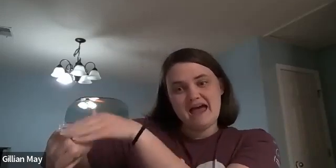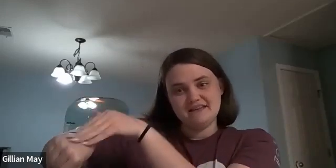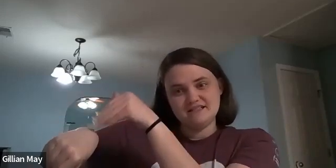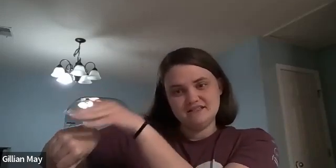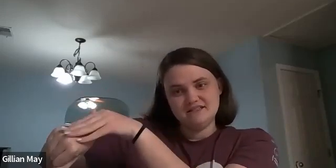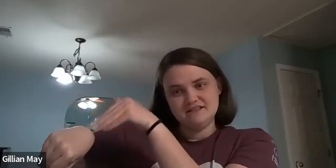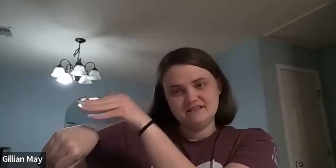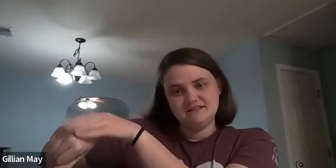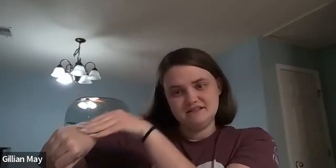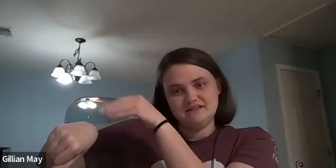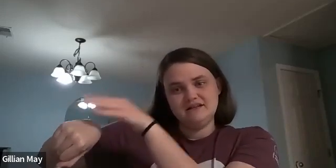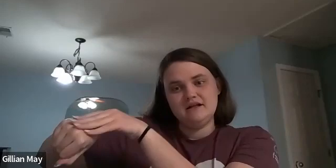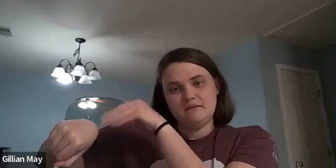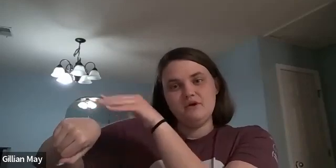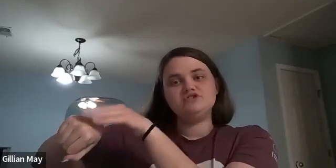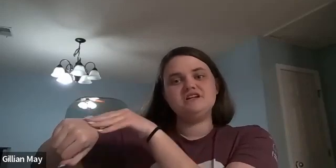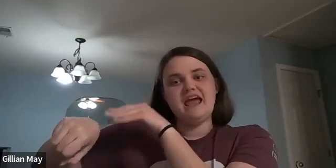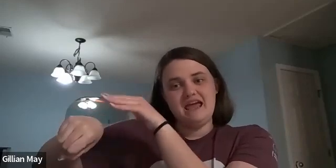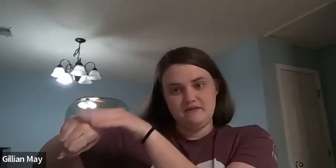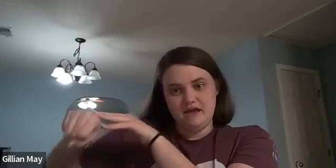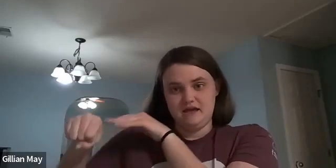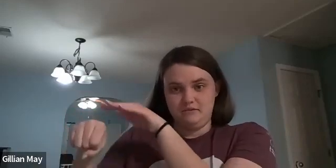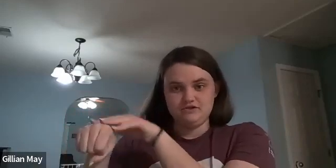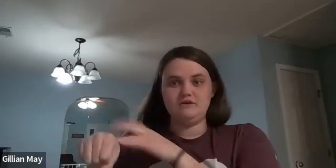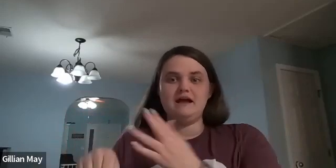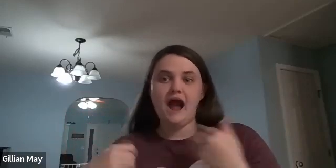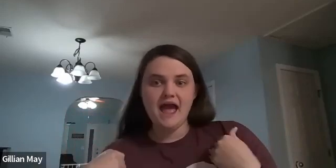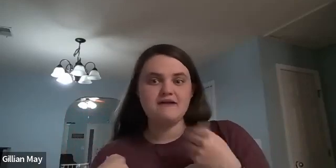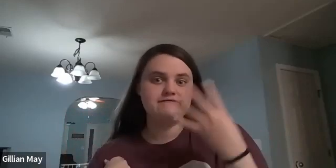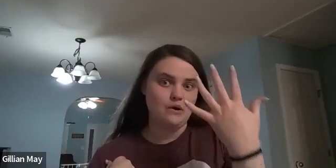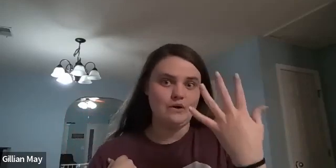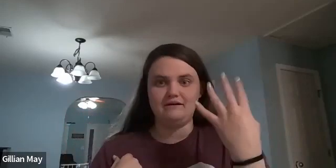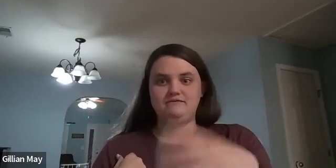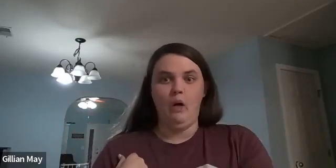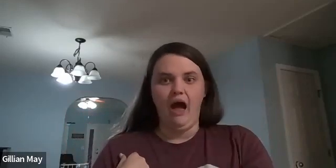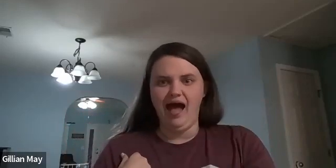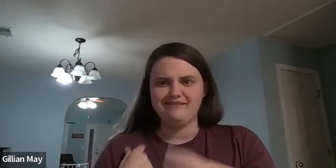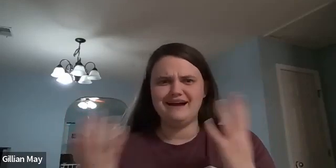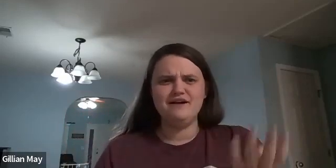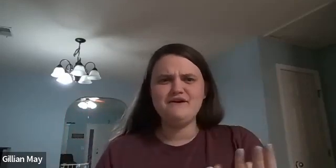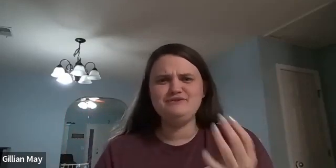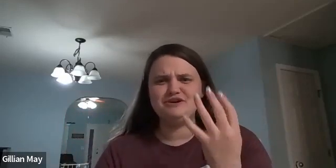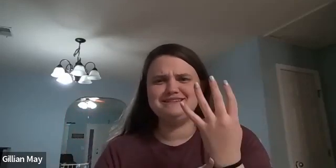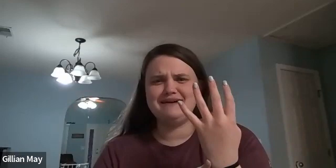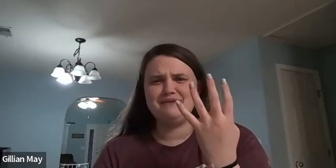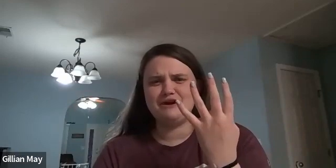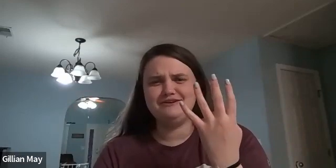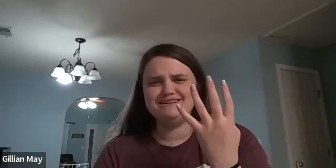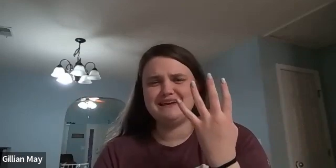pet, the motion and the animal. So like I have felt like, blah. I love how I was trying to, my brain couldn't decide